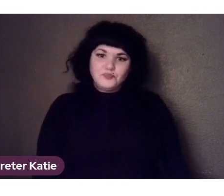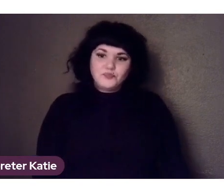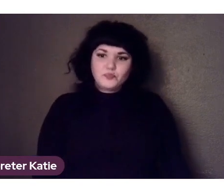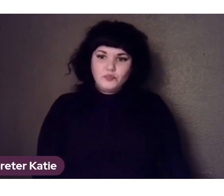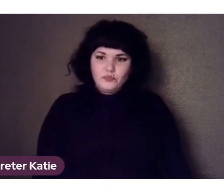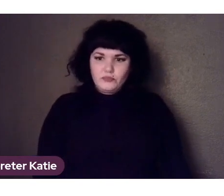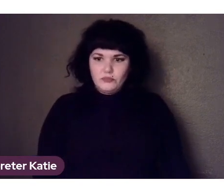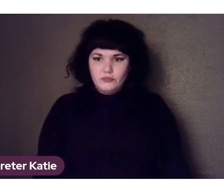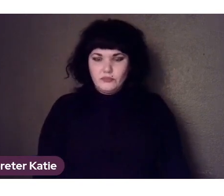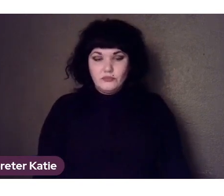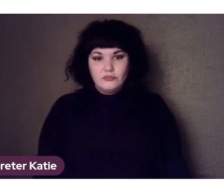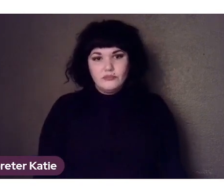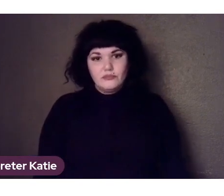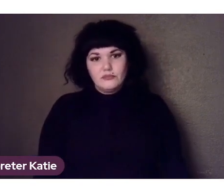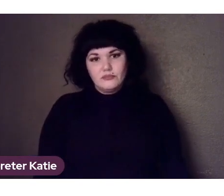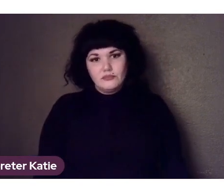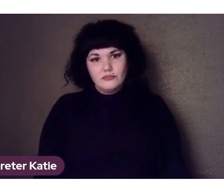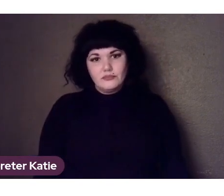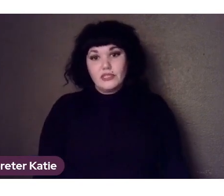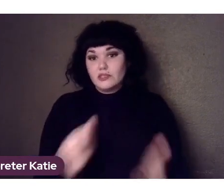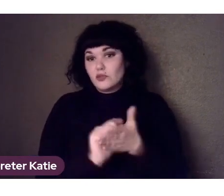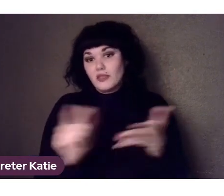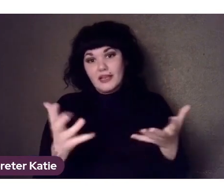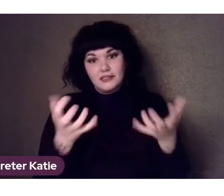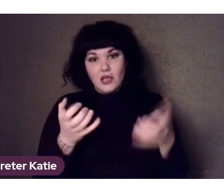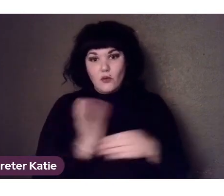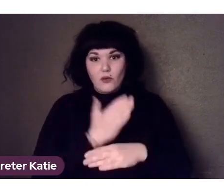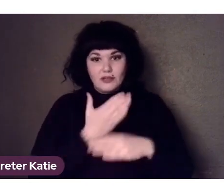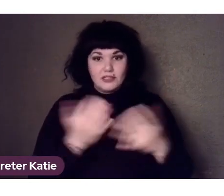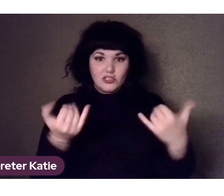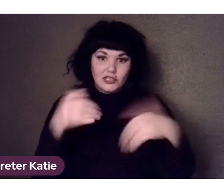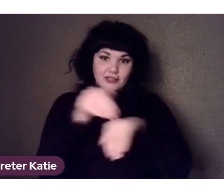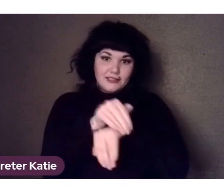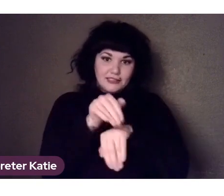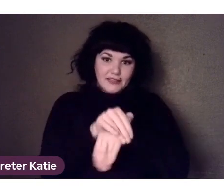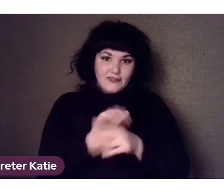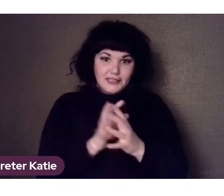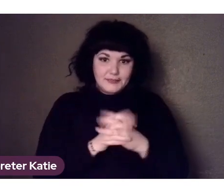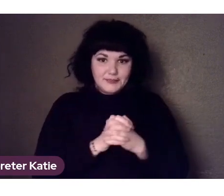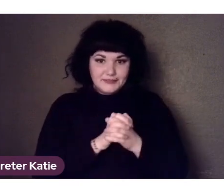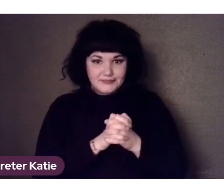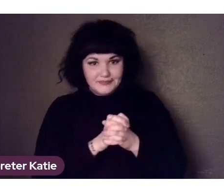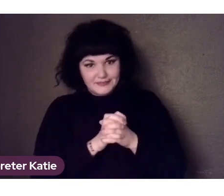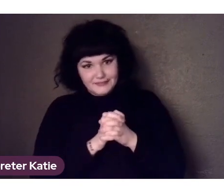So that's all I wanted to share with you this evening.